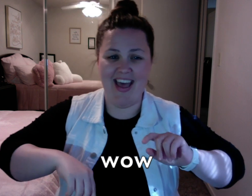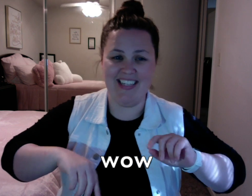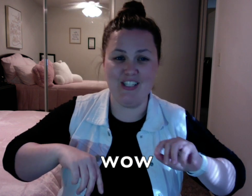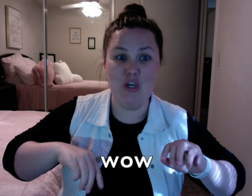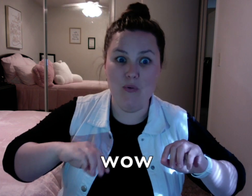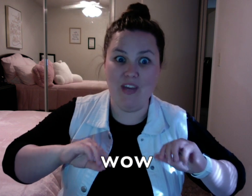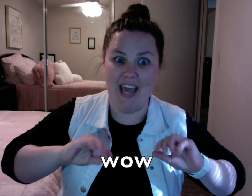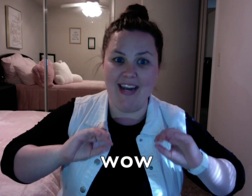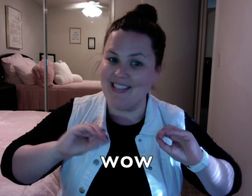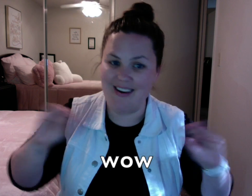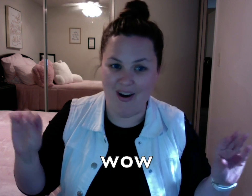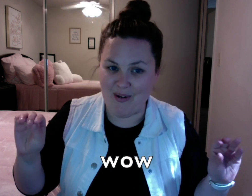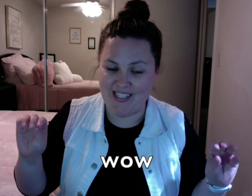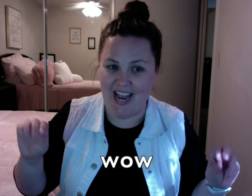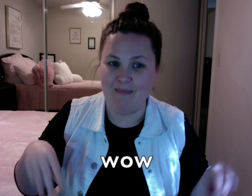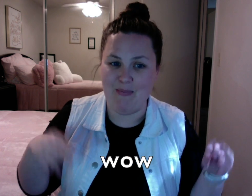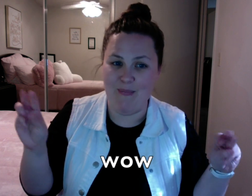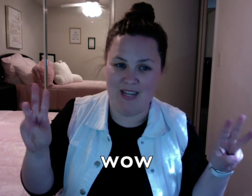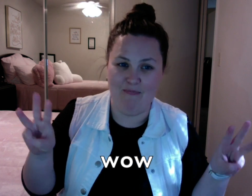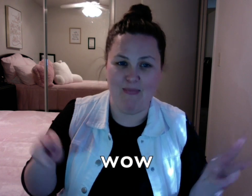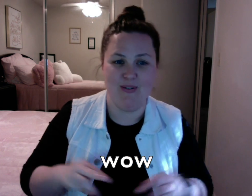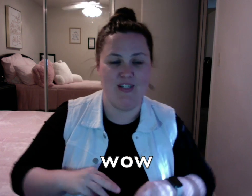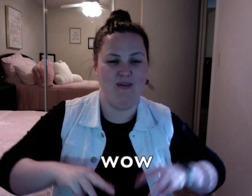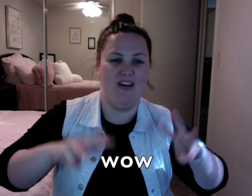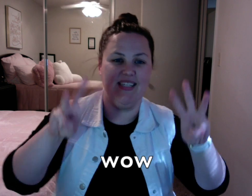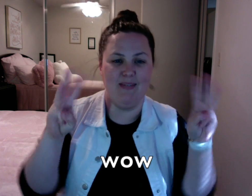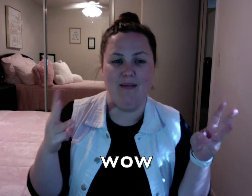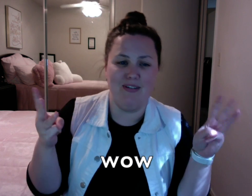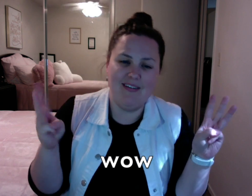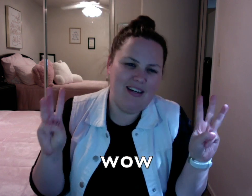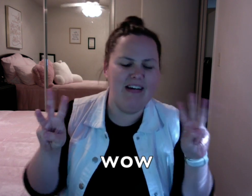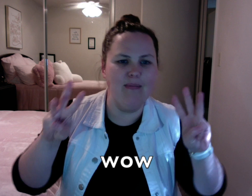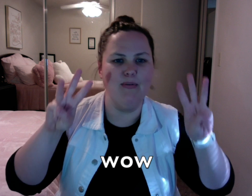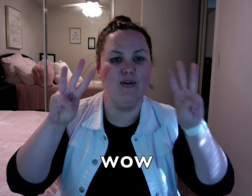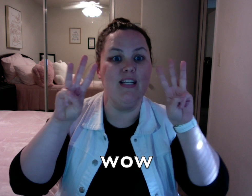it's goofy and it's not a real sign, but deaf people will do it to be funny sometimes. Bring people to it.